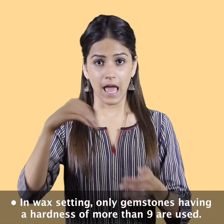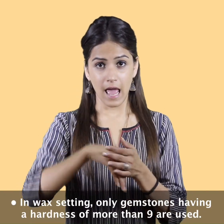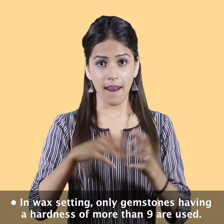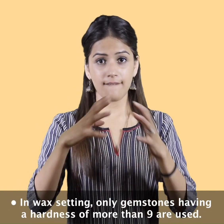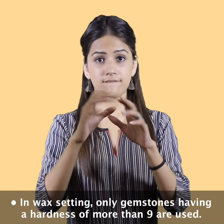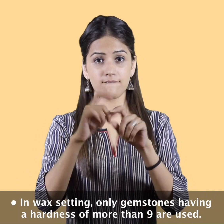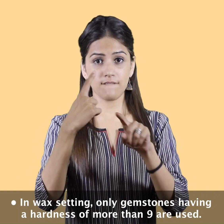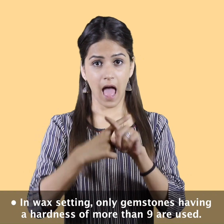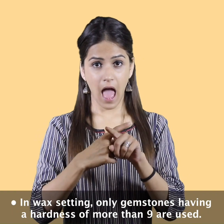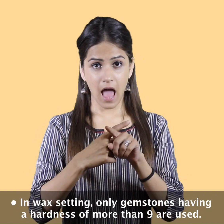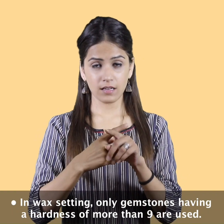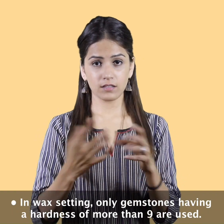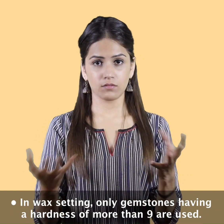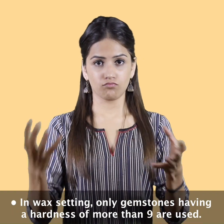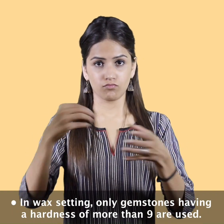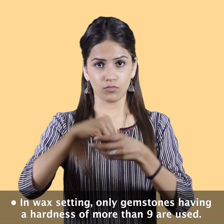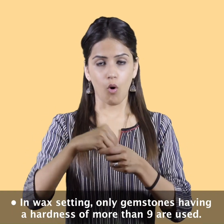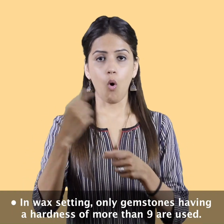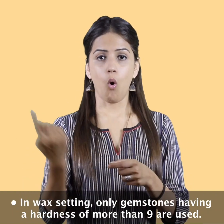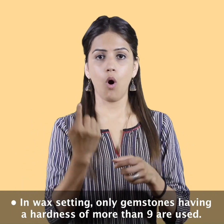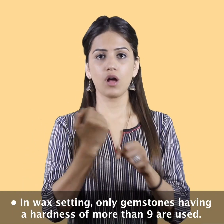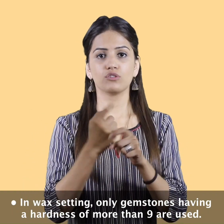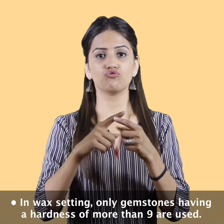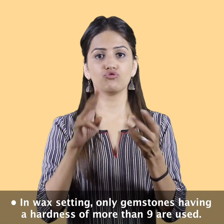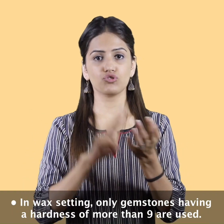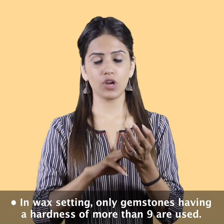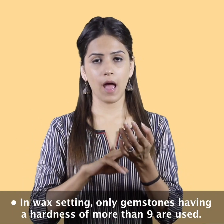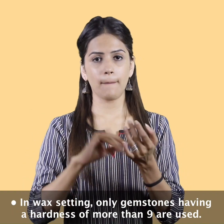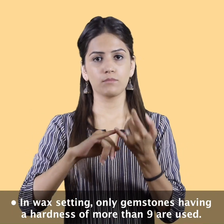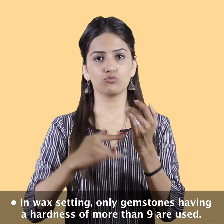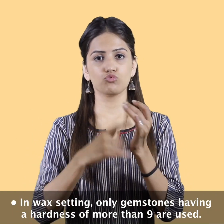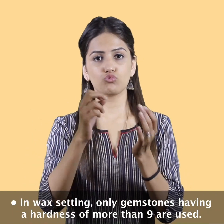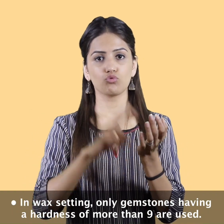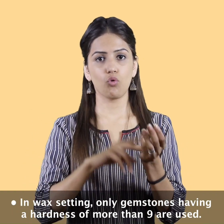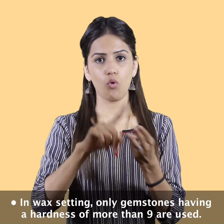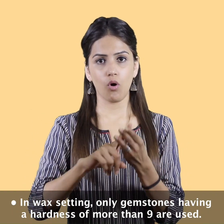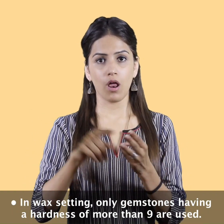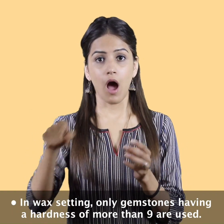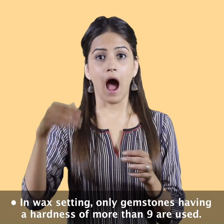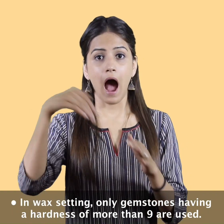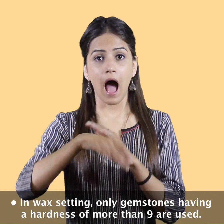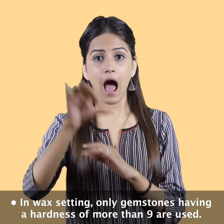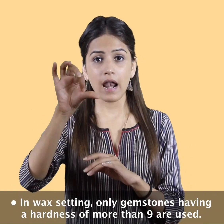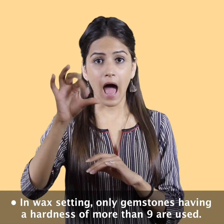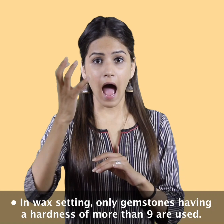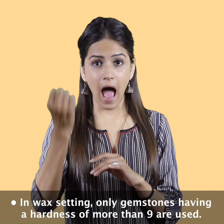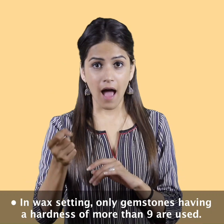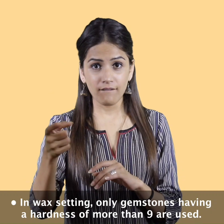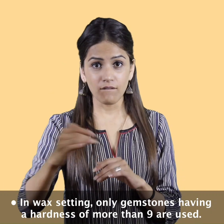In wax setting, only gemstones having a hardness of more than 9 are used.